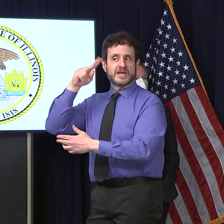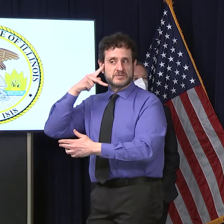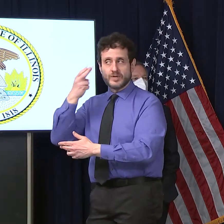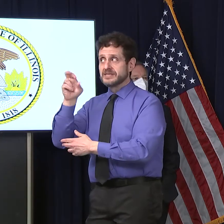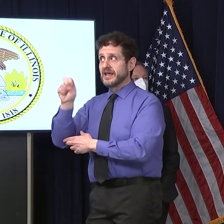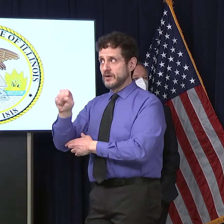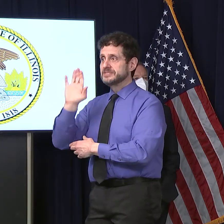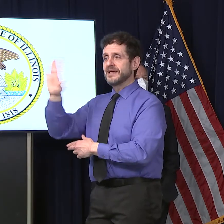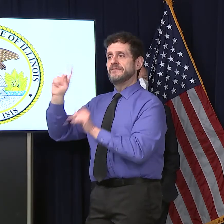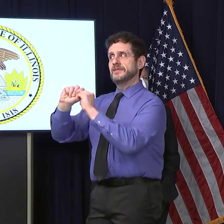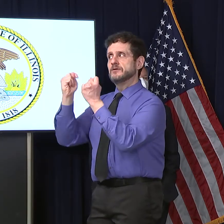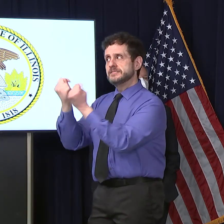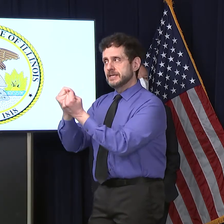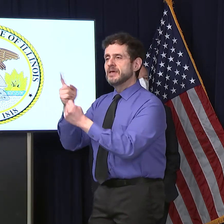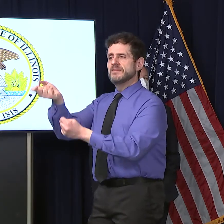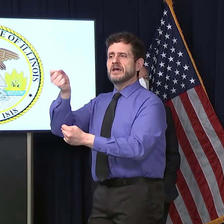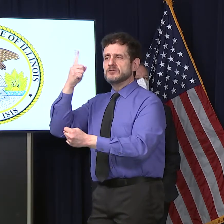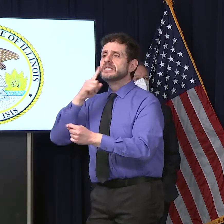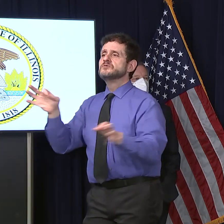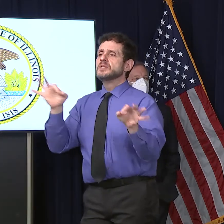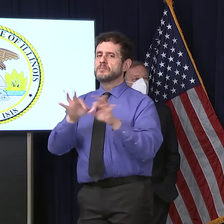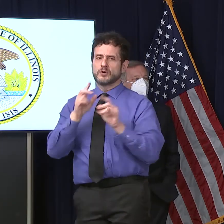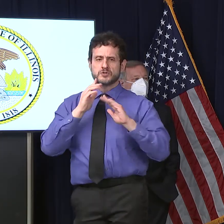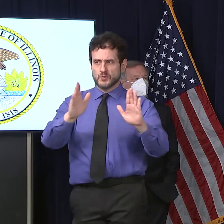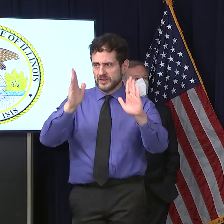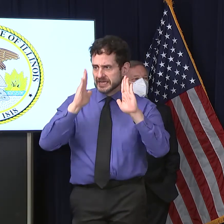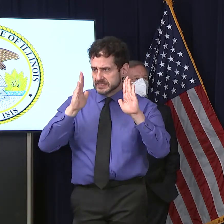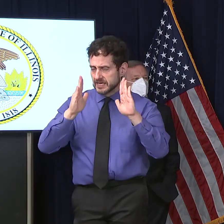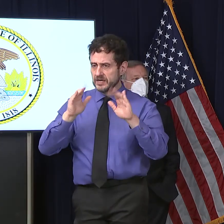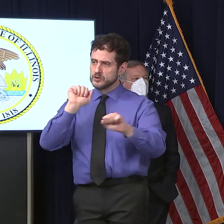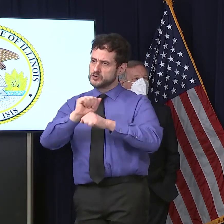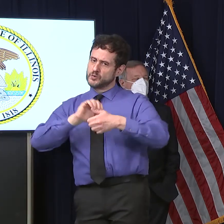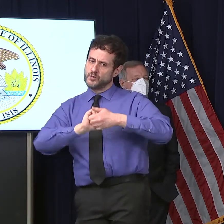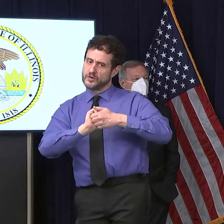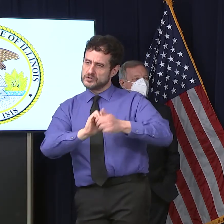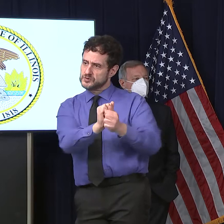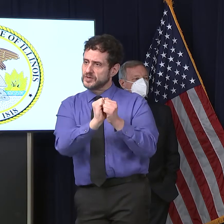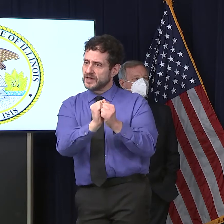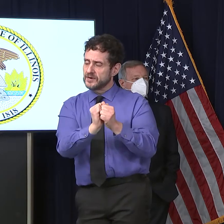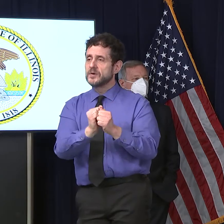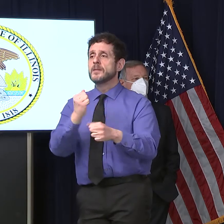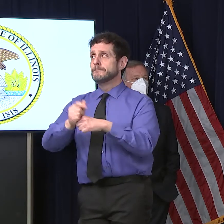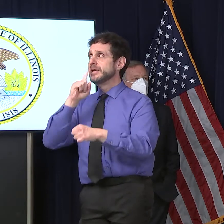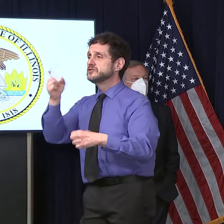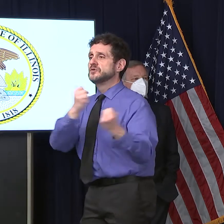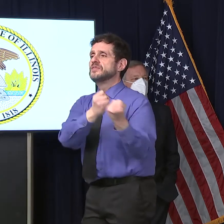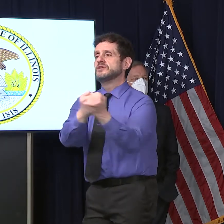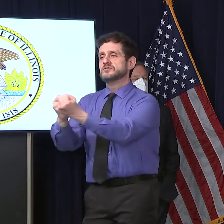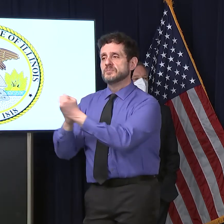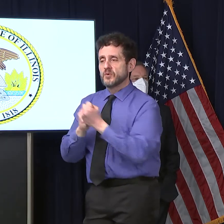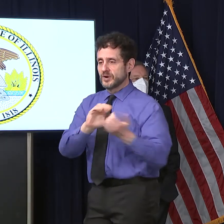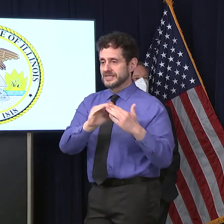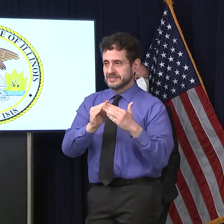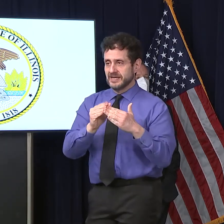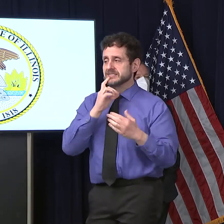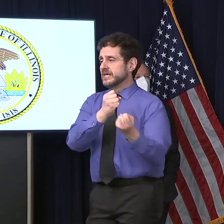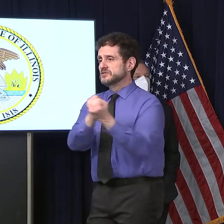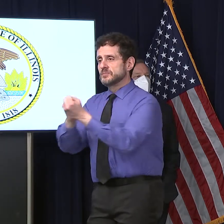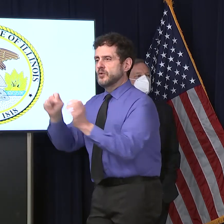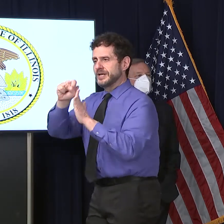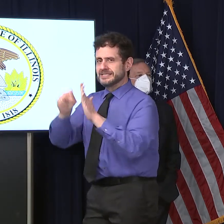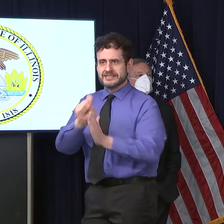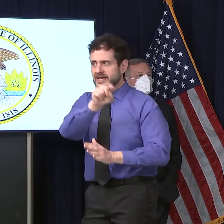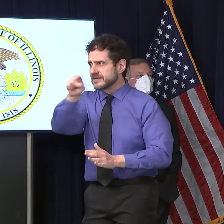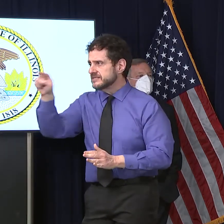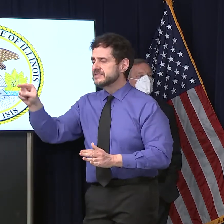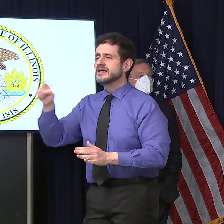the importance of listening, of being collaborative, and making sure that they're supporting cities and states and focusing